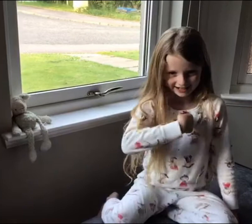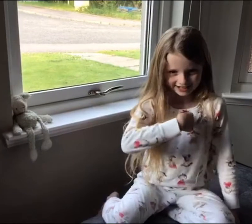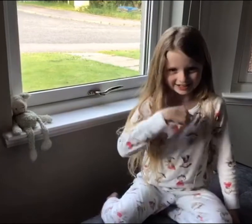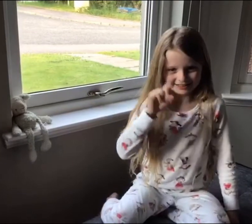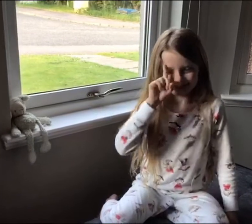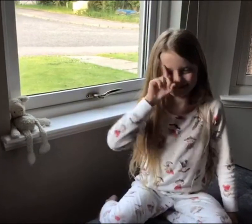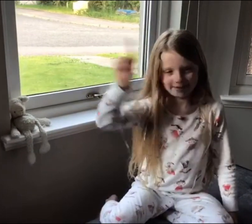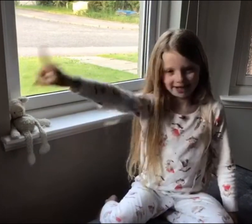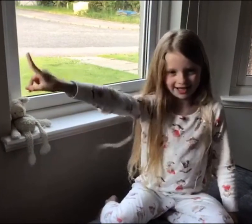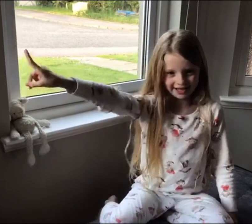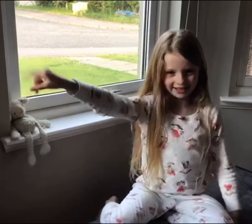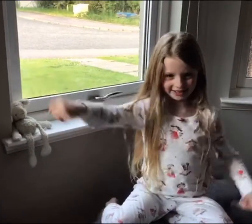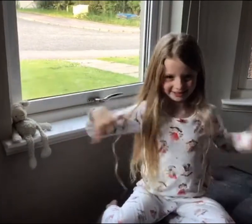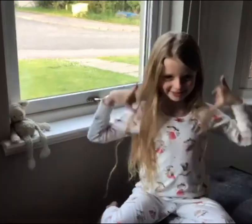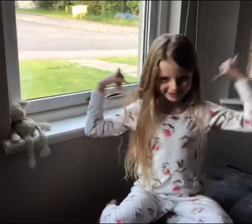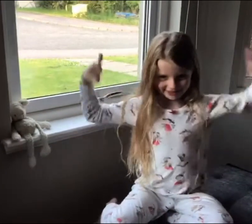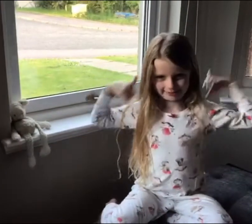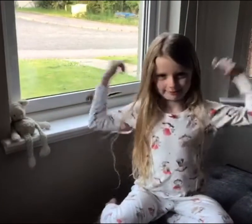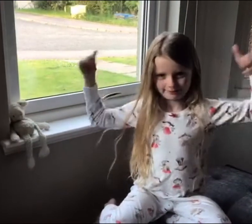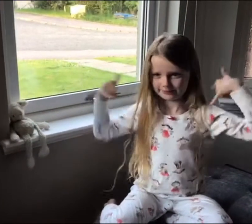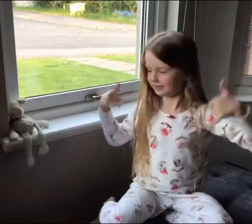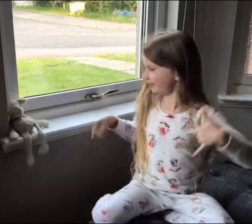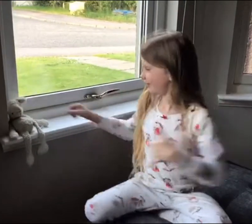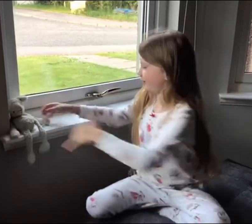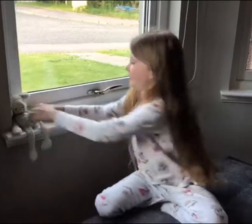I spy a sheep.